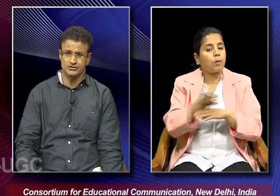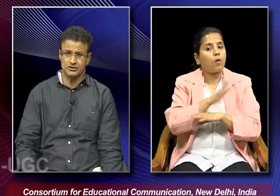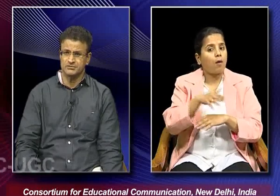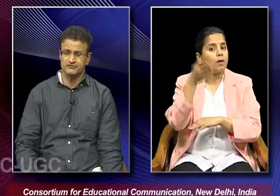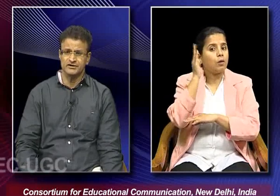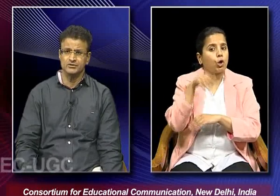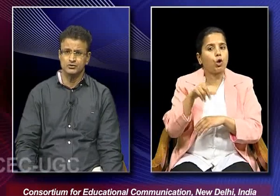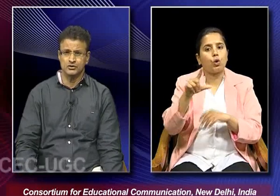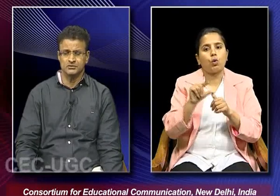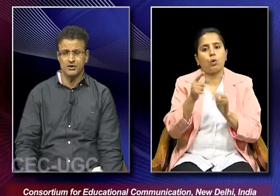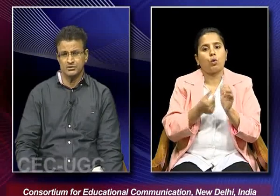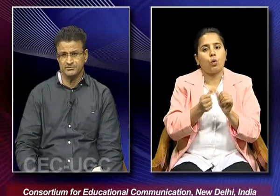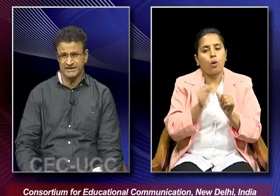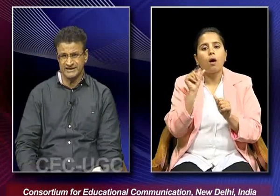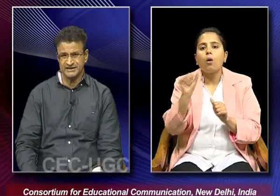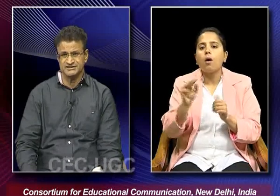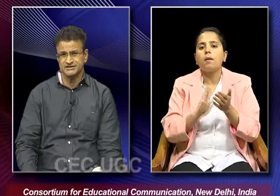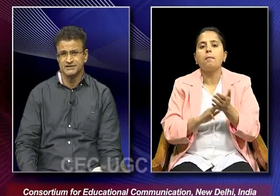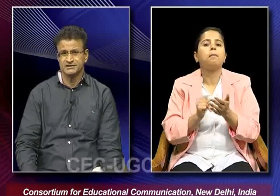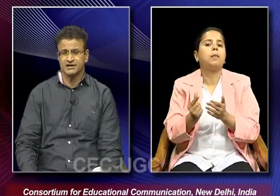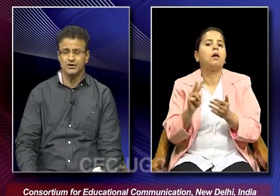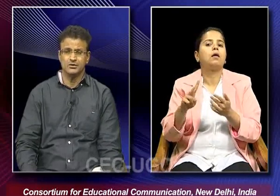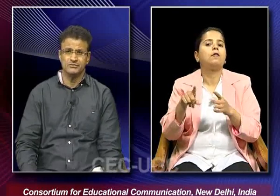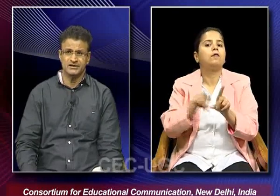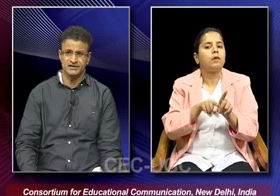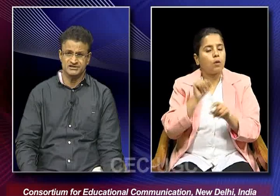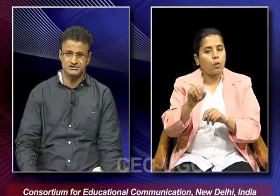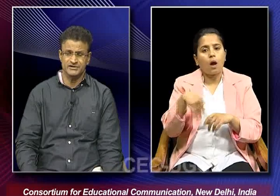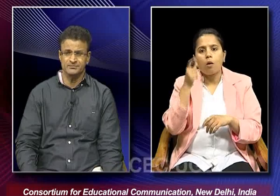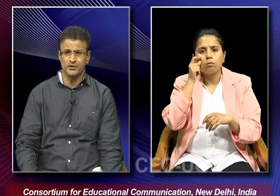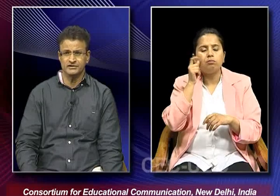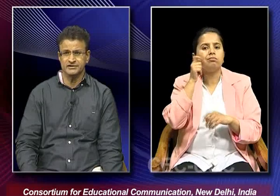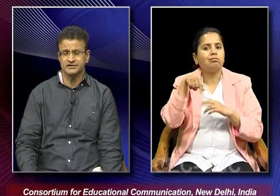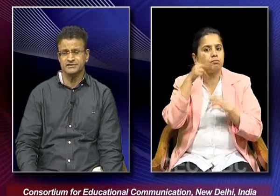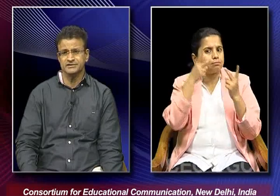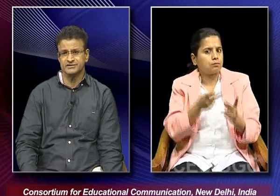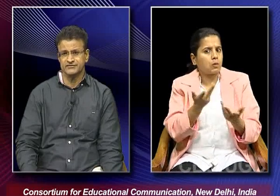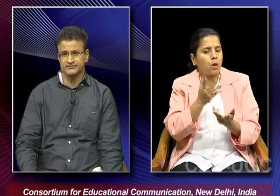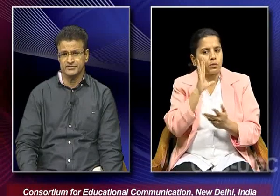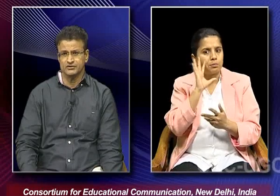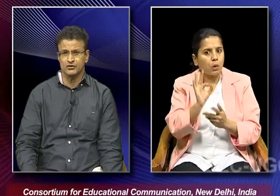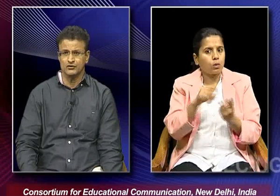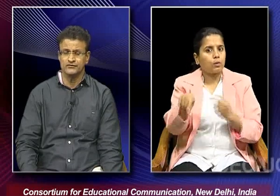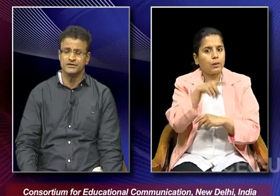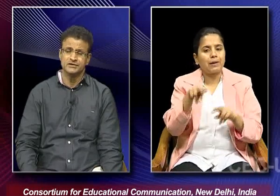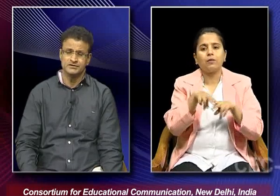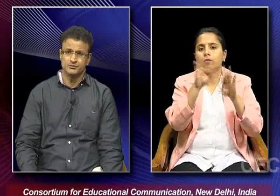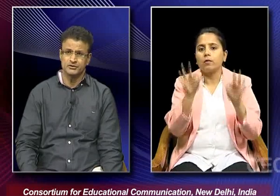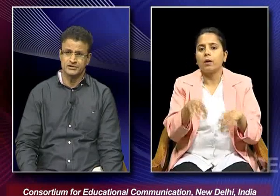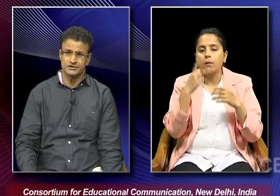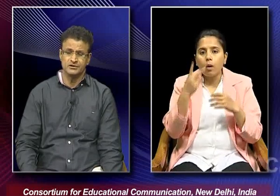were Laura Mulvey, who talked about the male gaze, that how male gaze is very important in the framework of